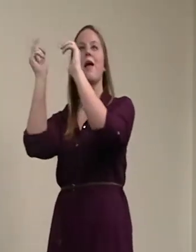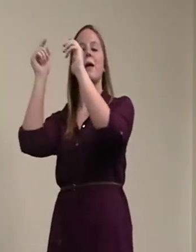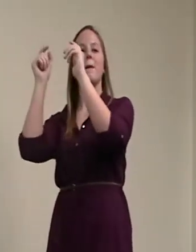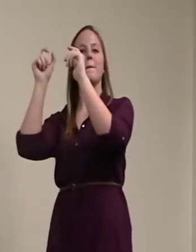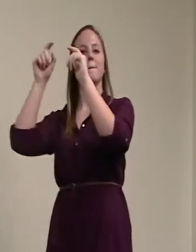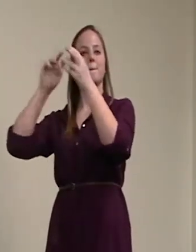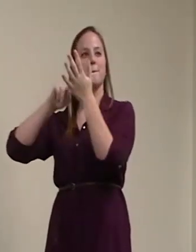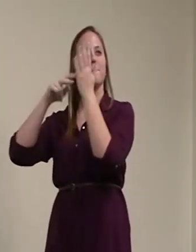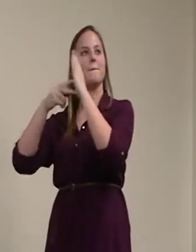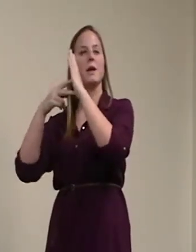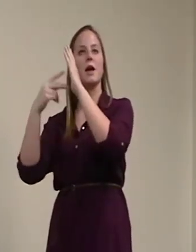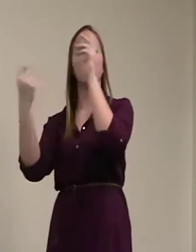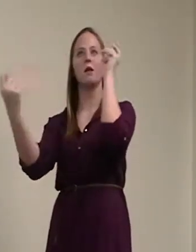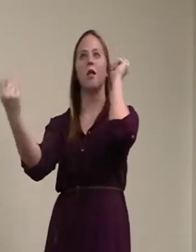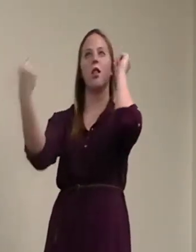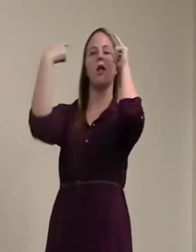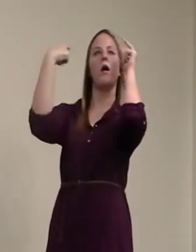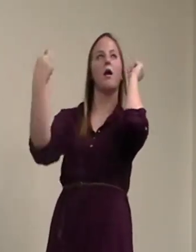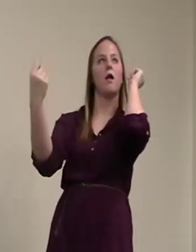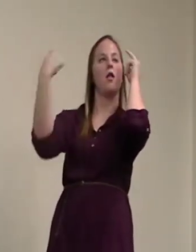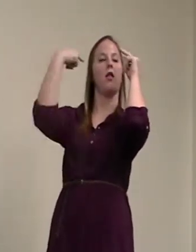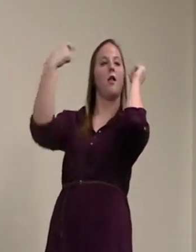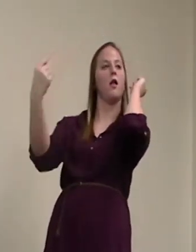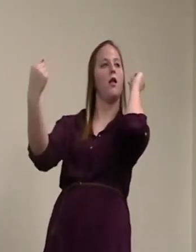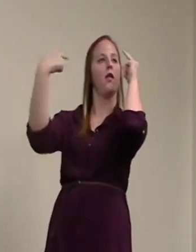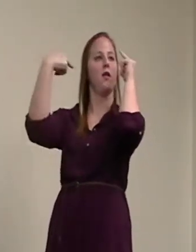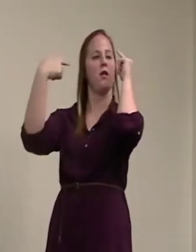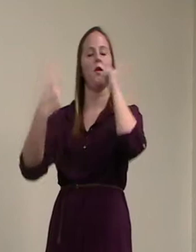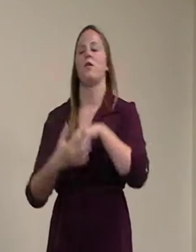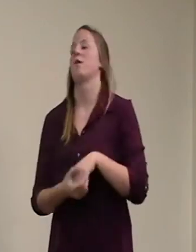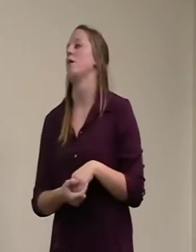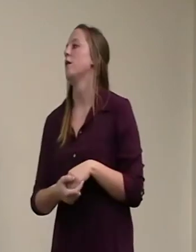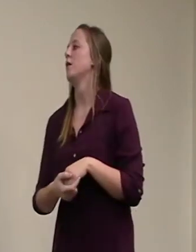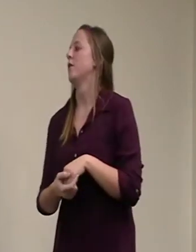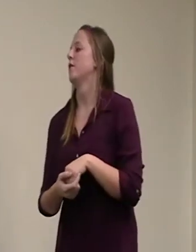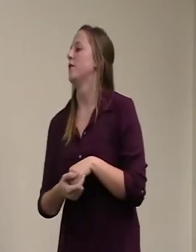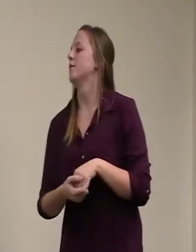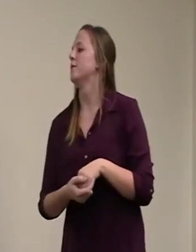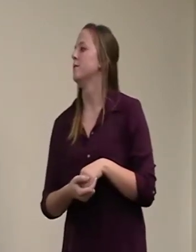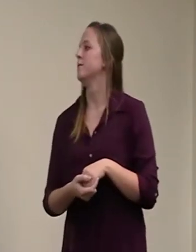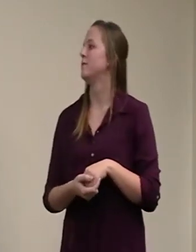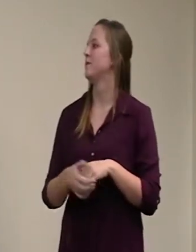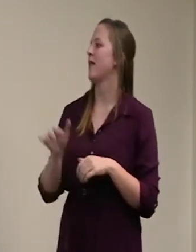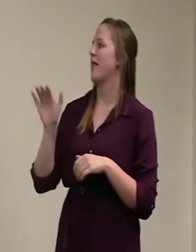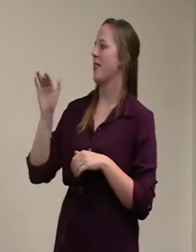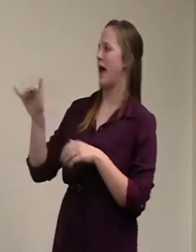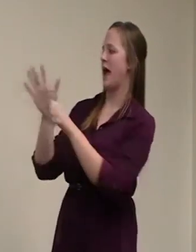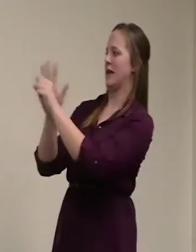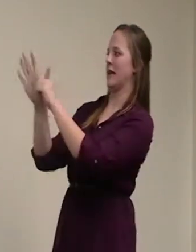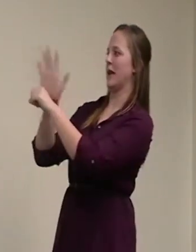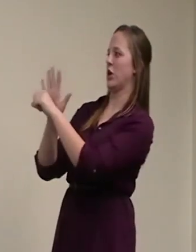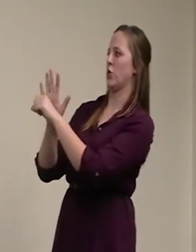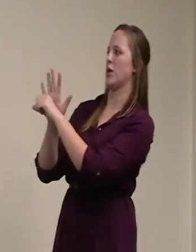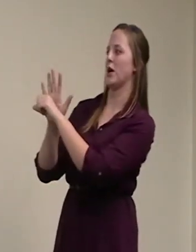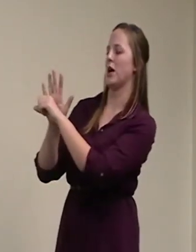This section here, this inner ear portion plus the nerve, is considered the sensory